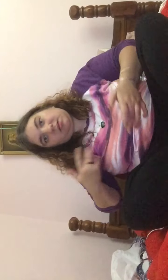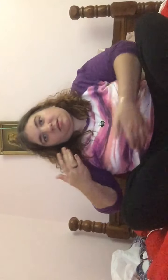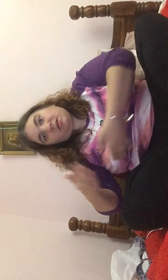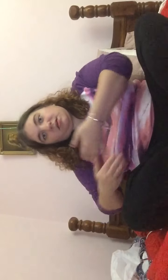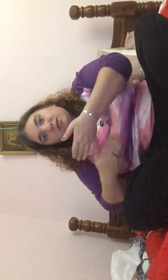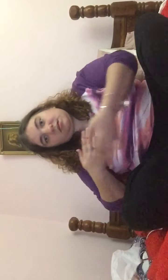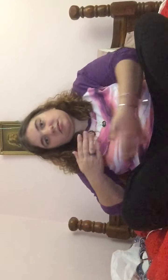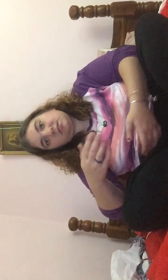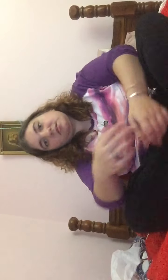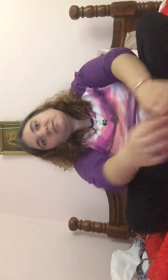kind